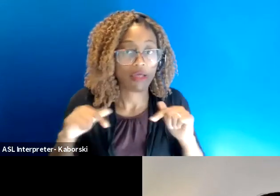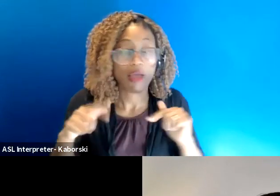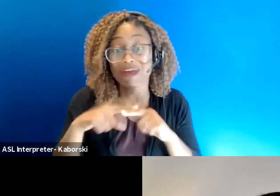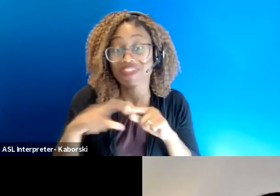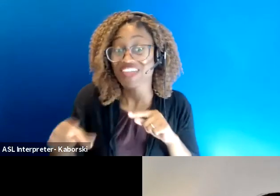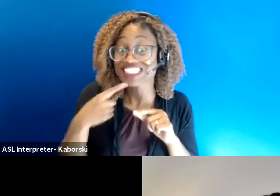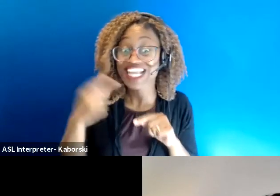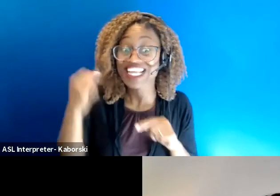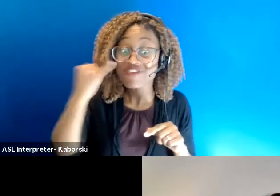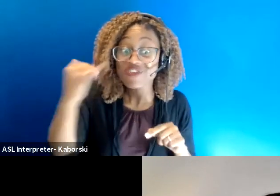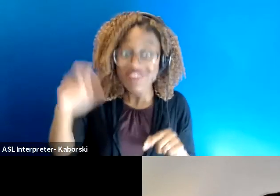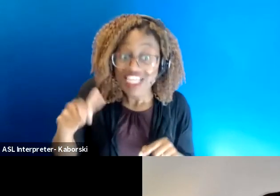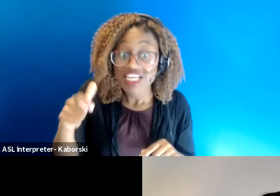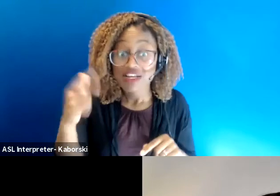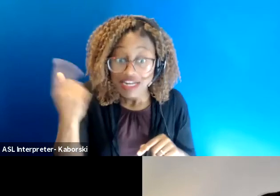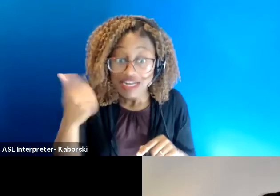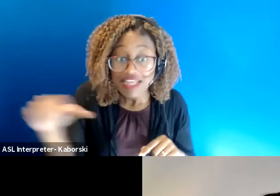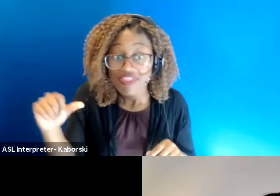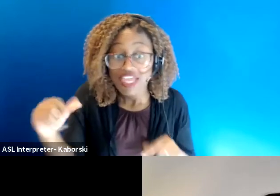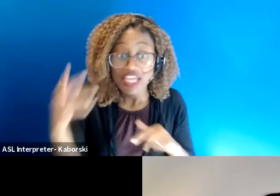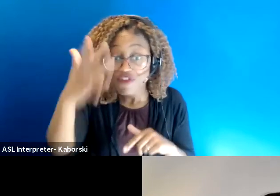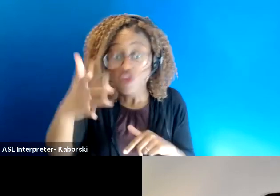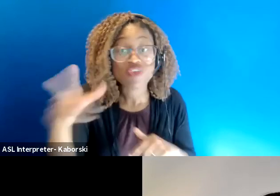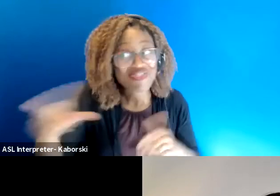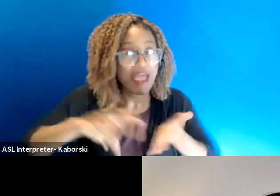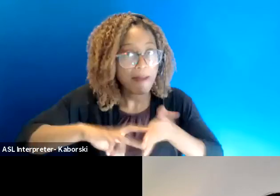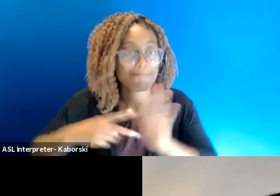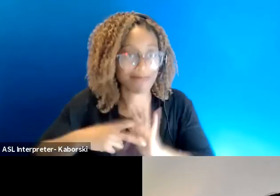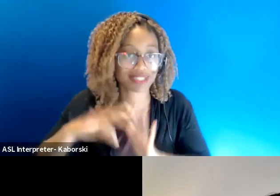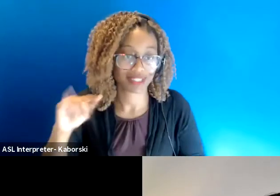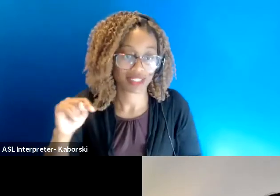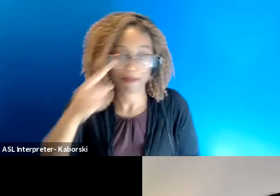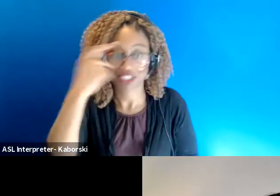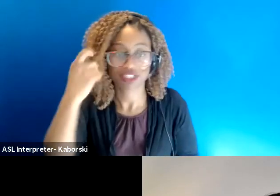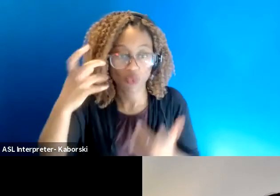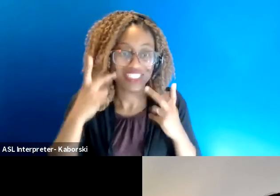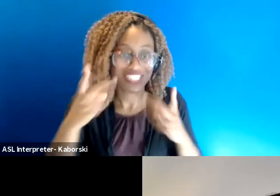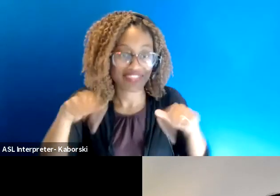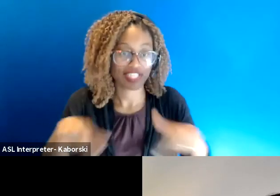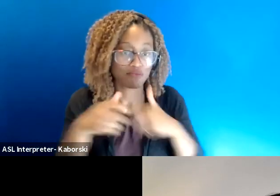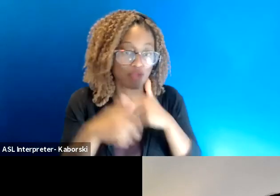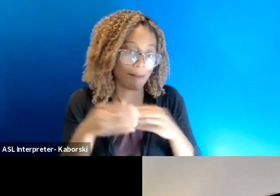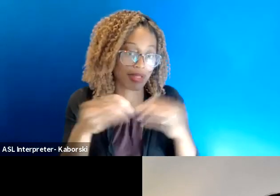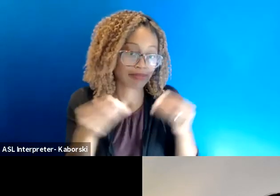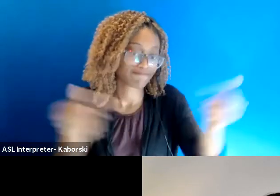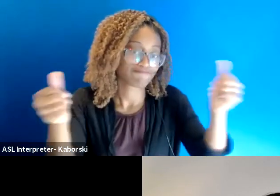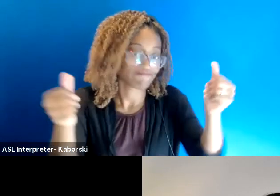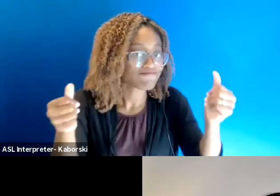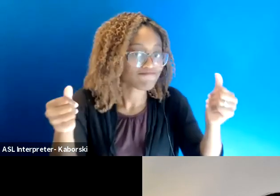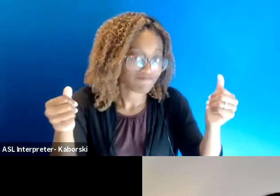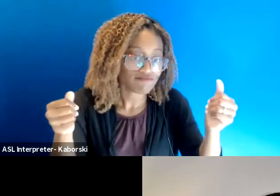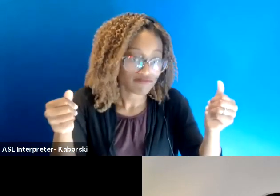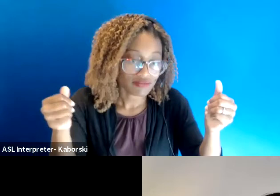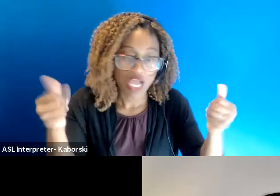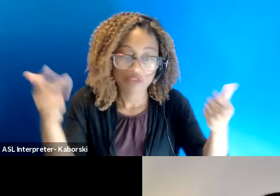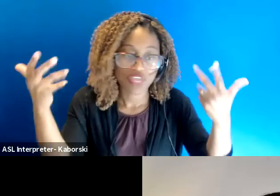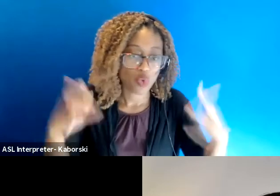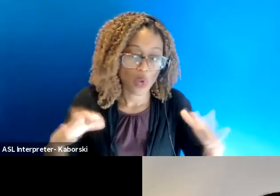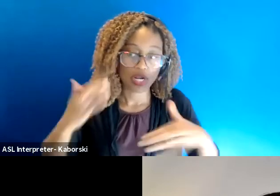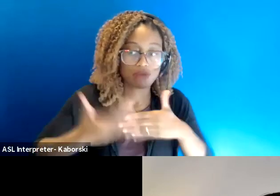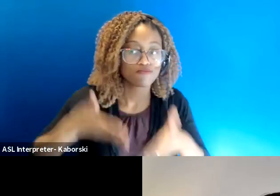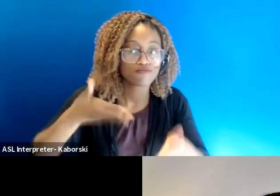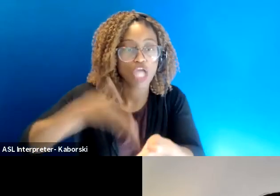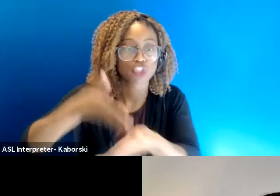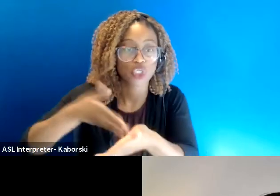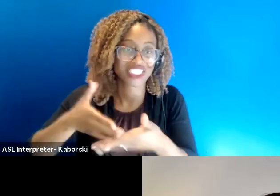in the future, they meant it, because they want to see this problem eliminated as well. They don't want to prosecute